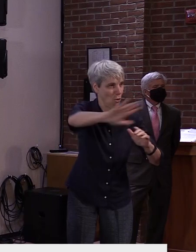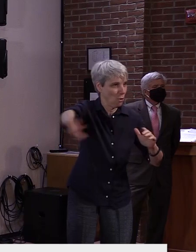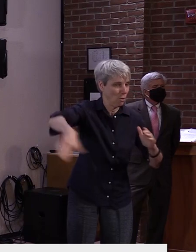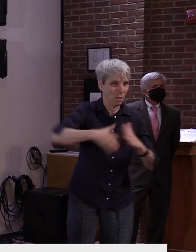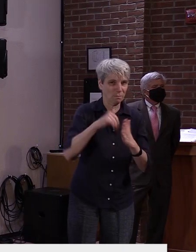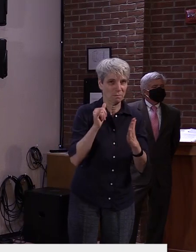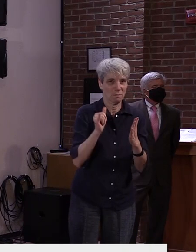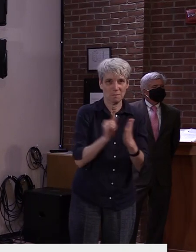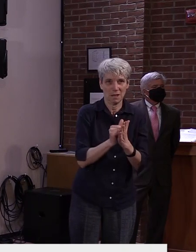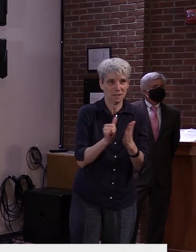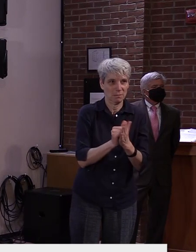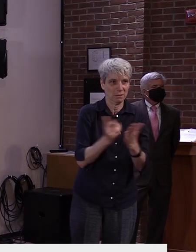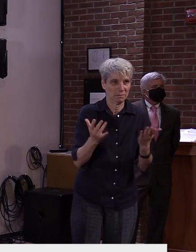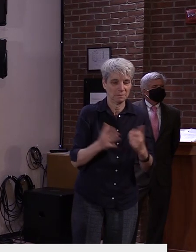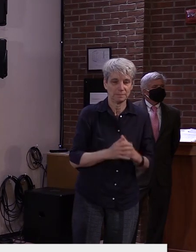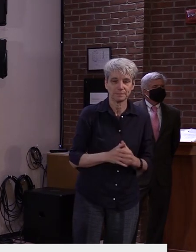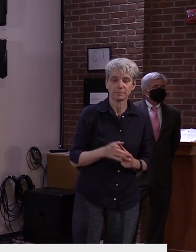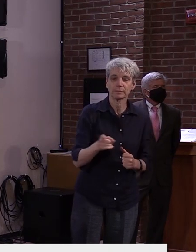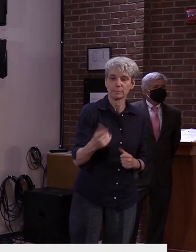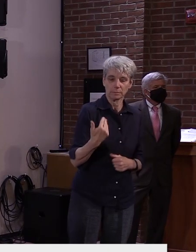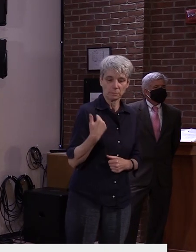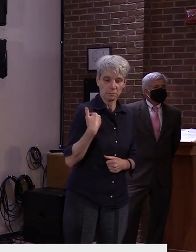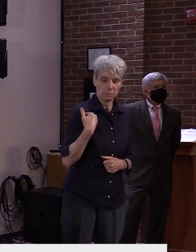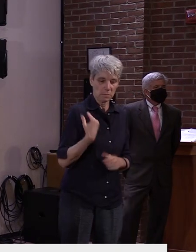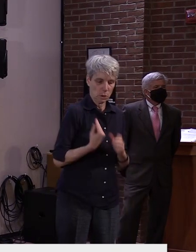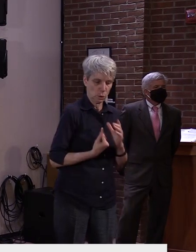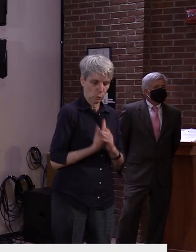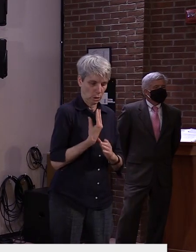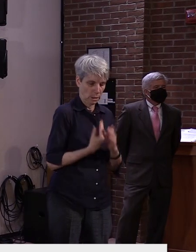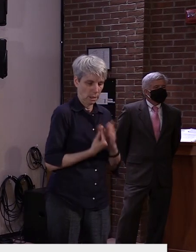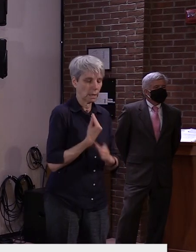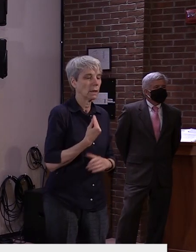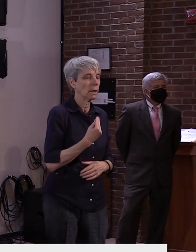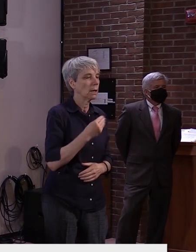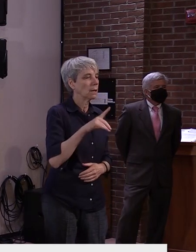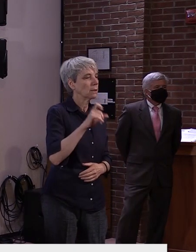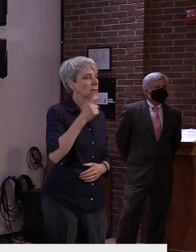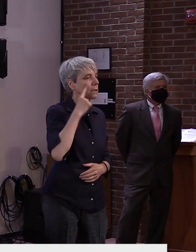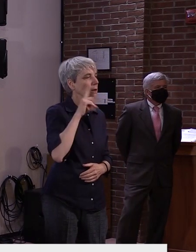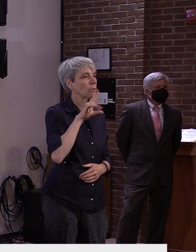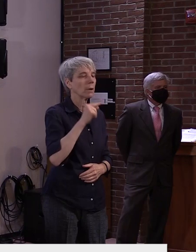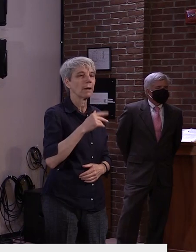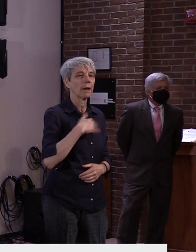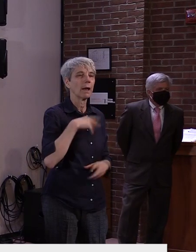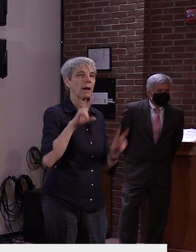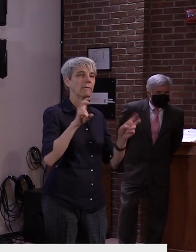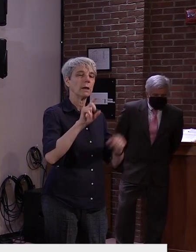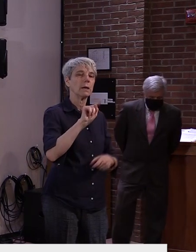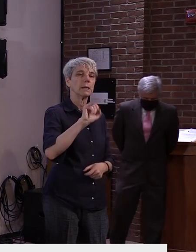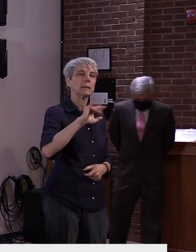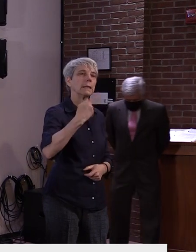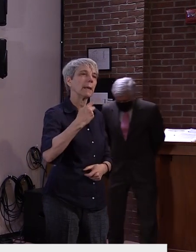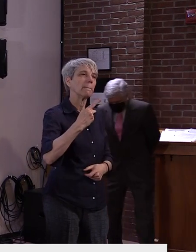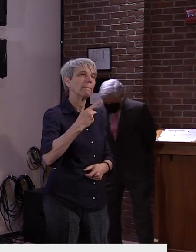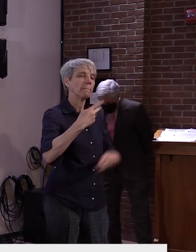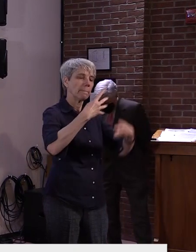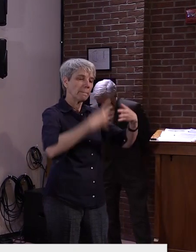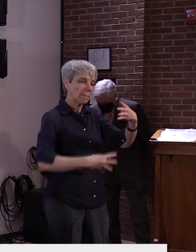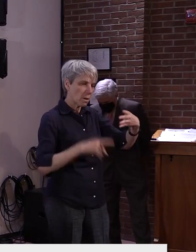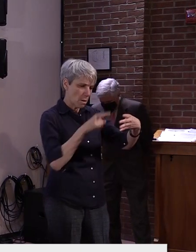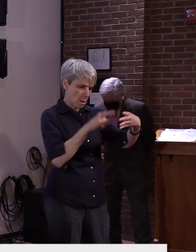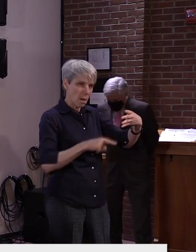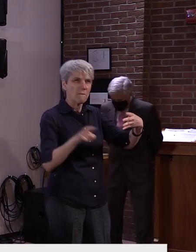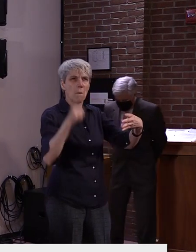In the springtime, the state had a TIP website up for gathering information on businesses that were